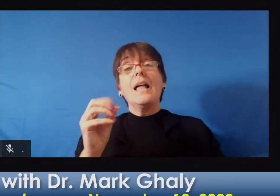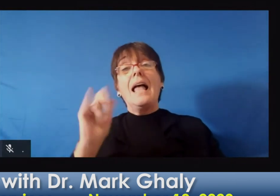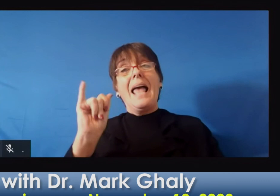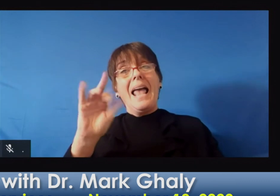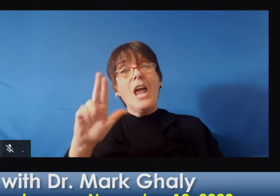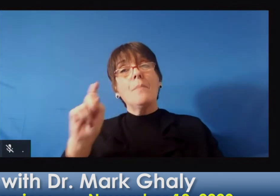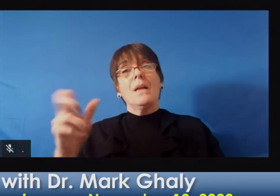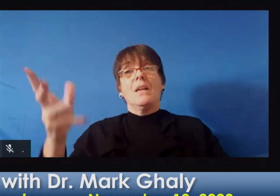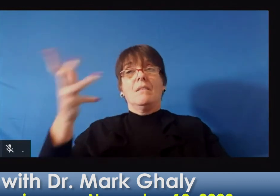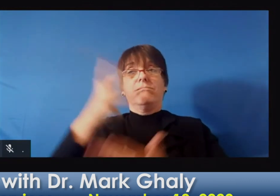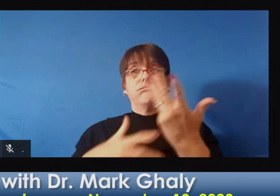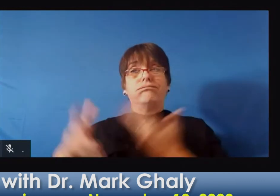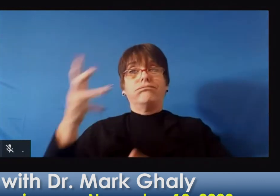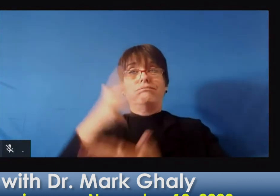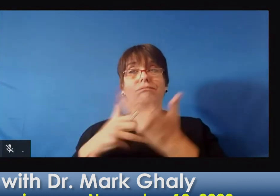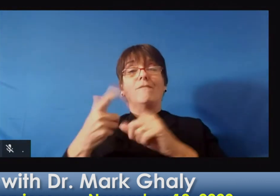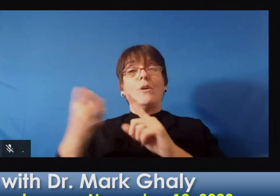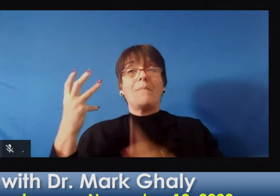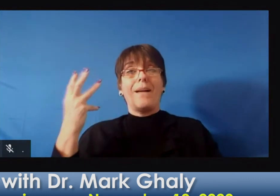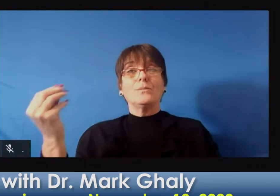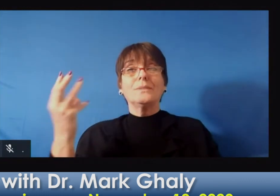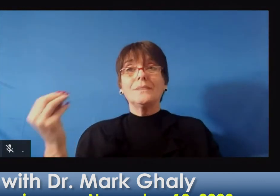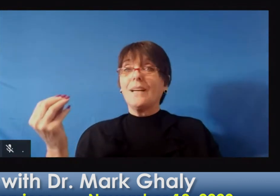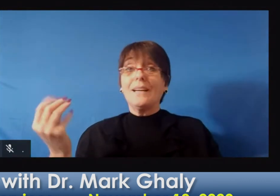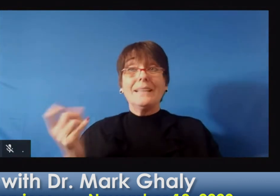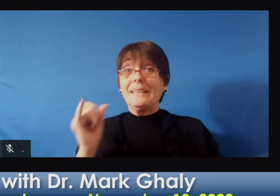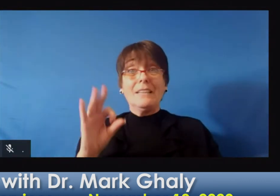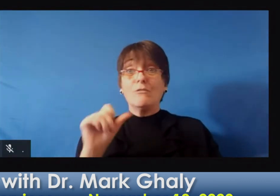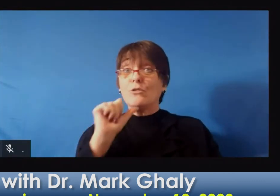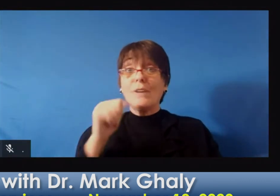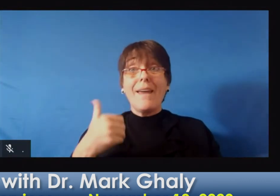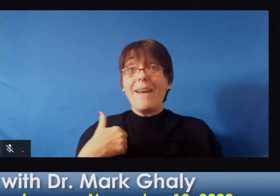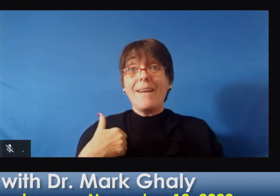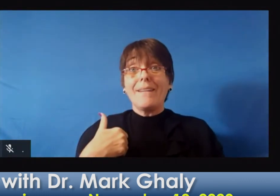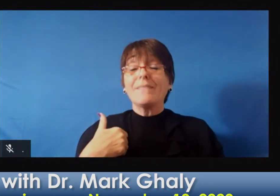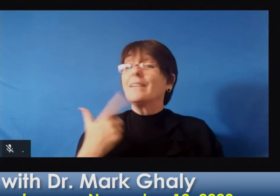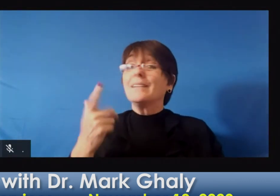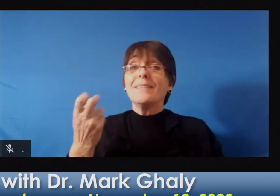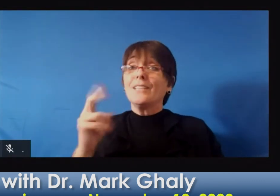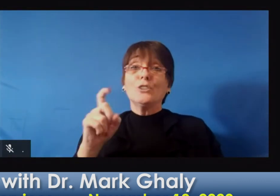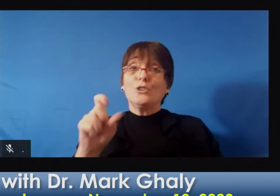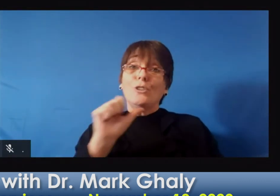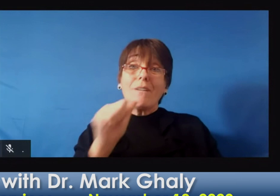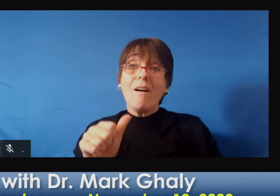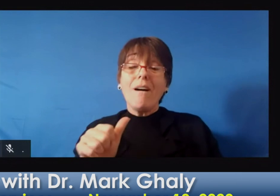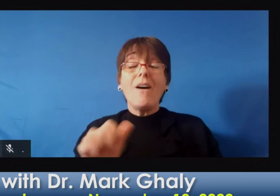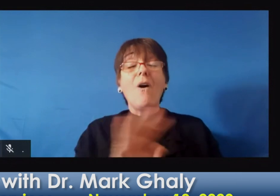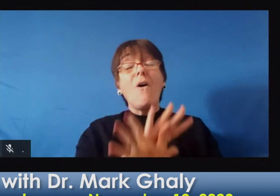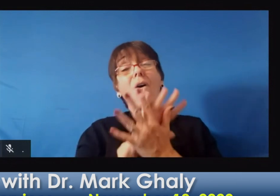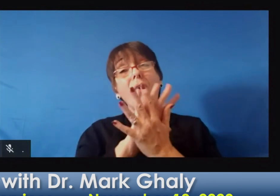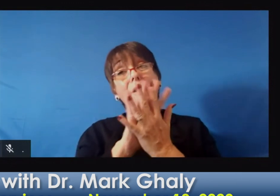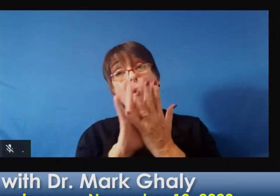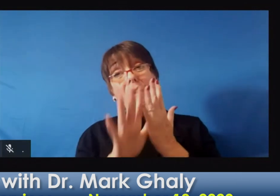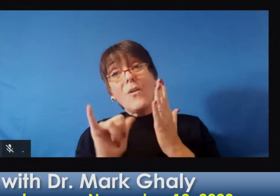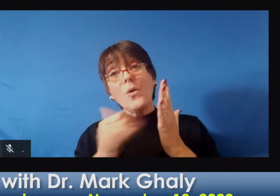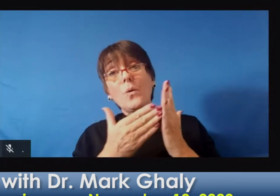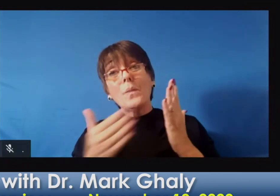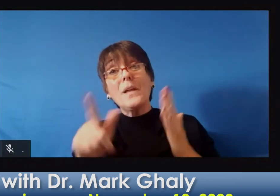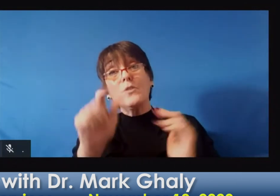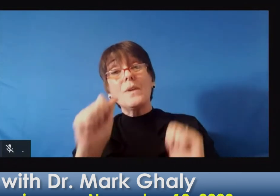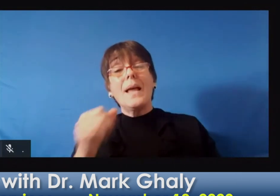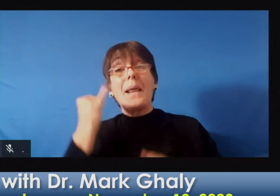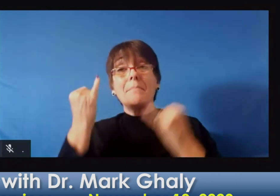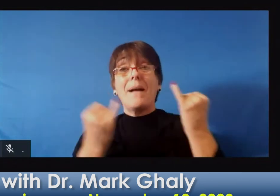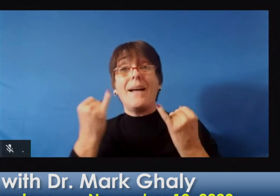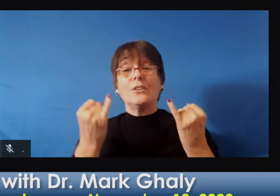circulation from outdoor air is not great or even good. All of those conditions, which you can imagine